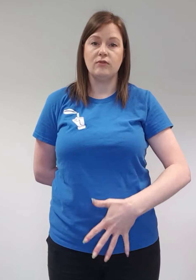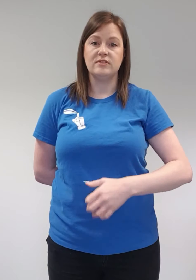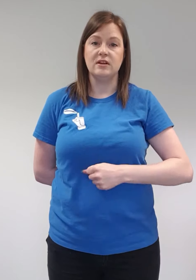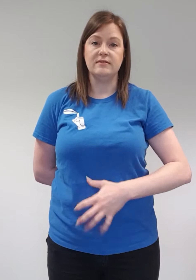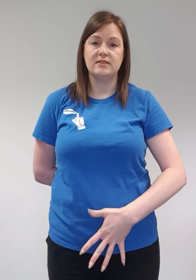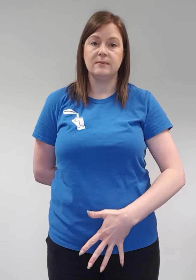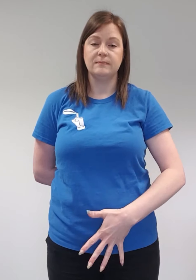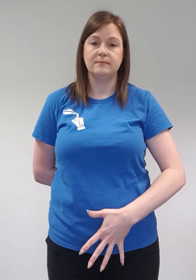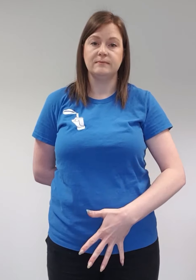incontinence.